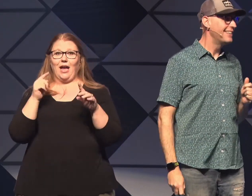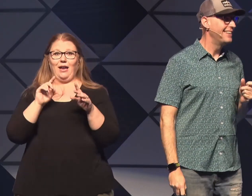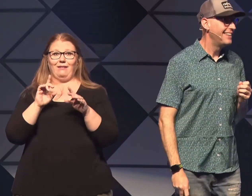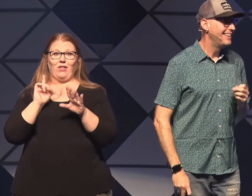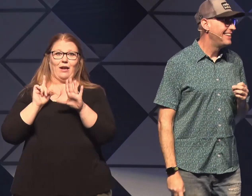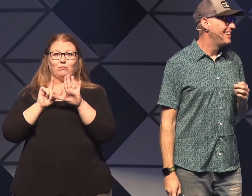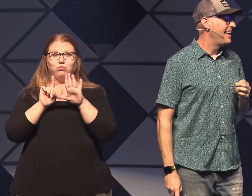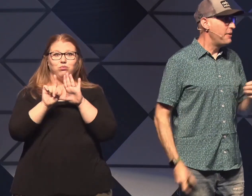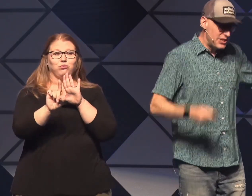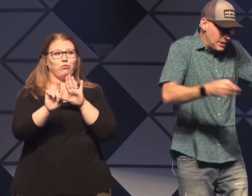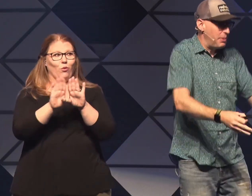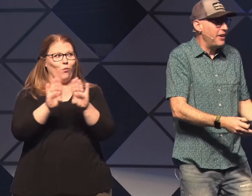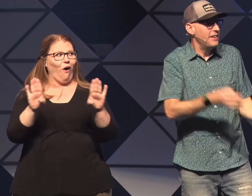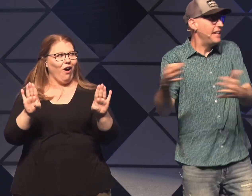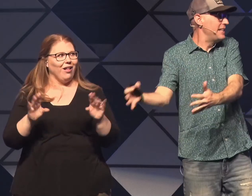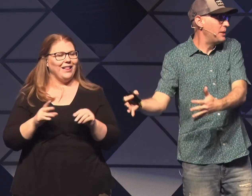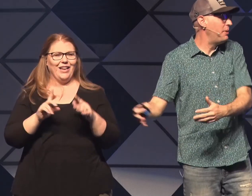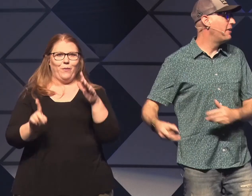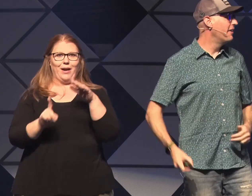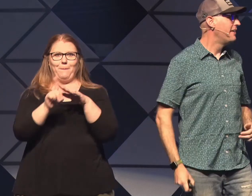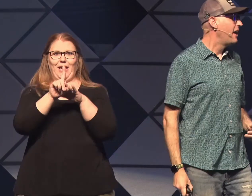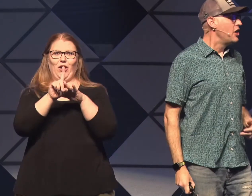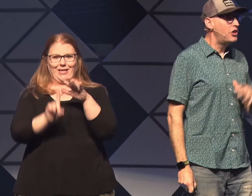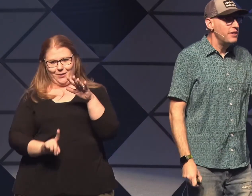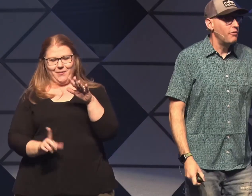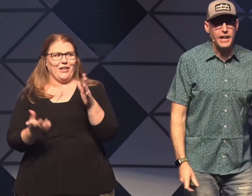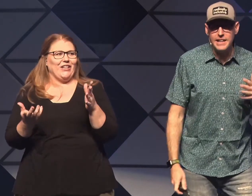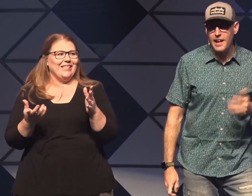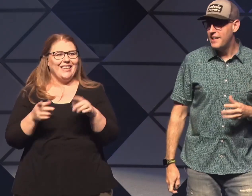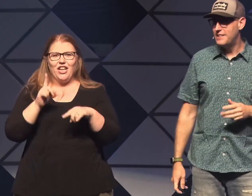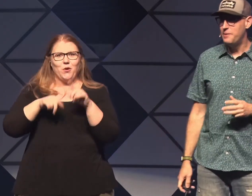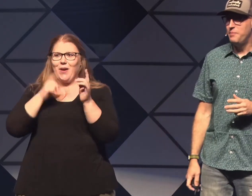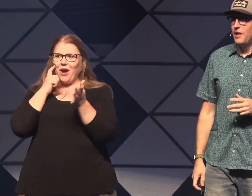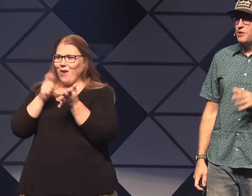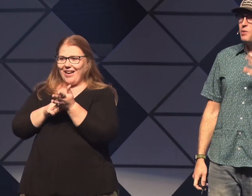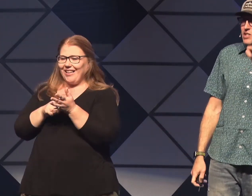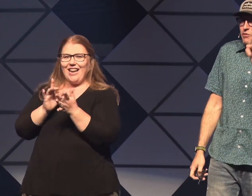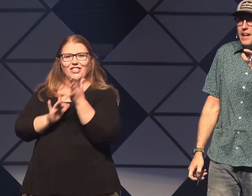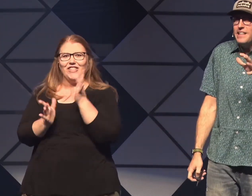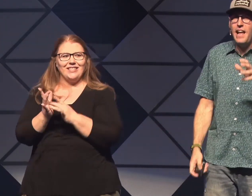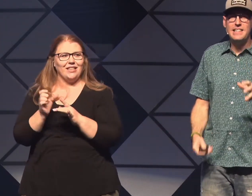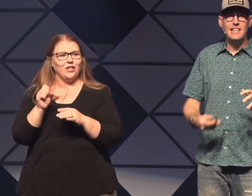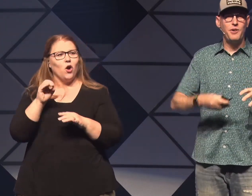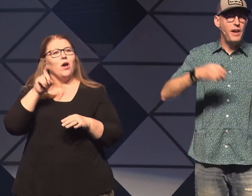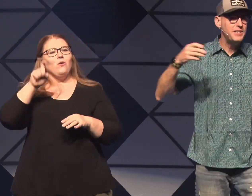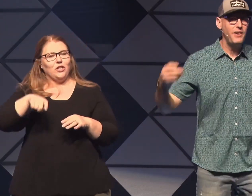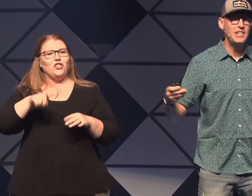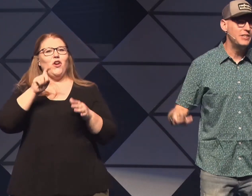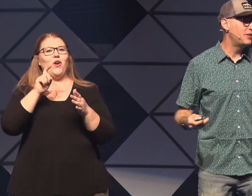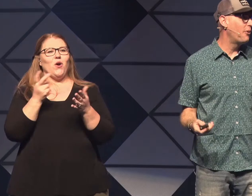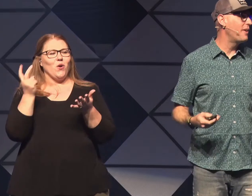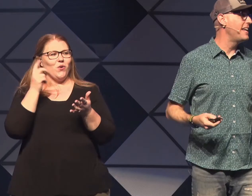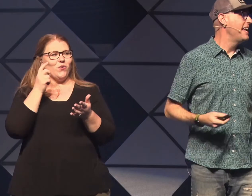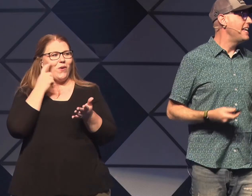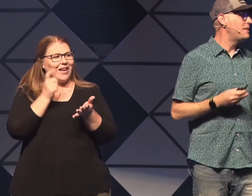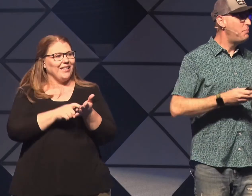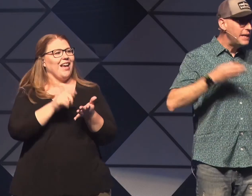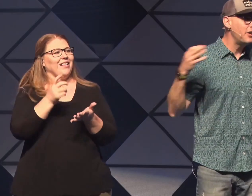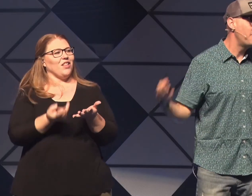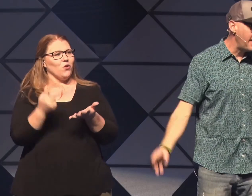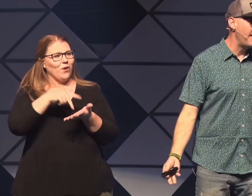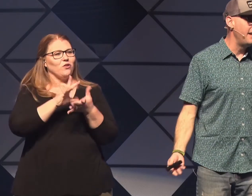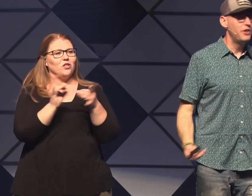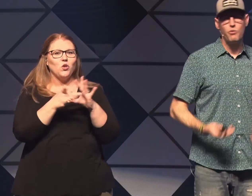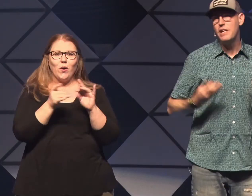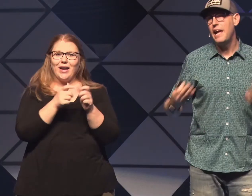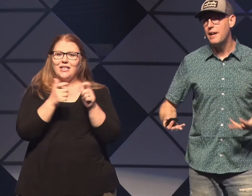trick. He would just appear and then disappear. You couldn't recognize him. So we should recognize that the resurrection story is